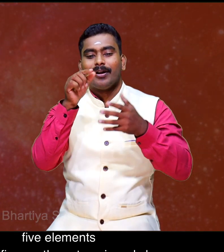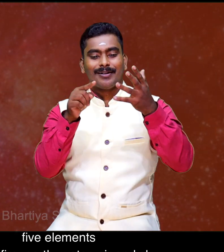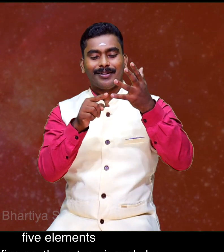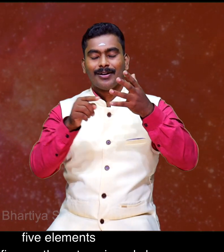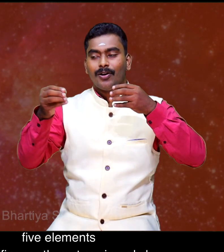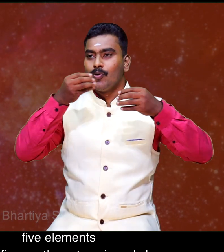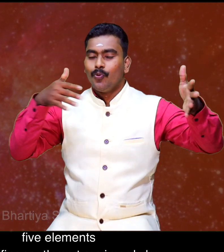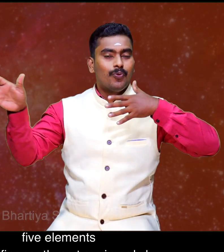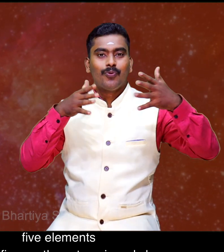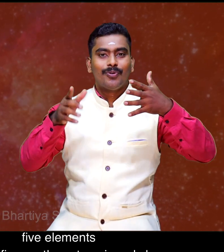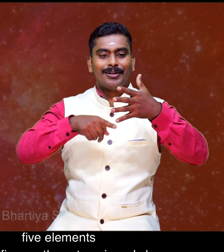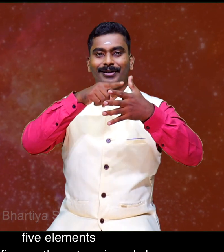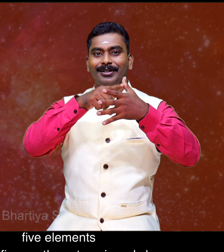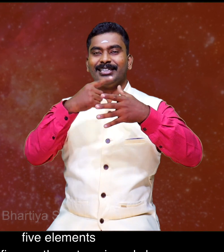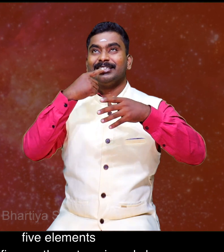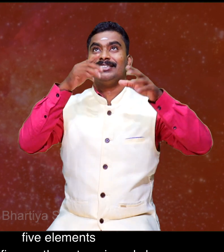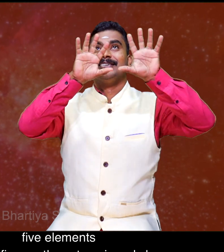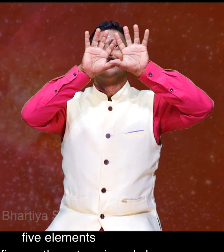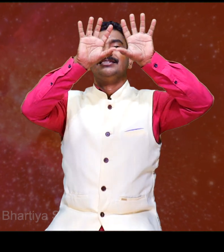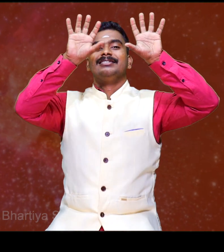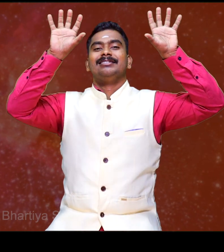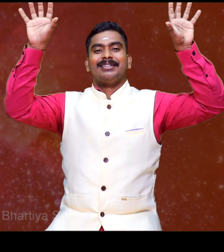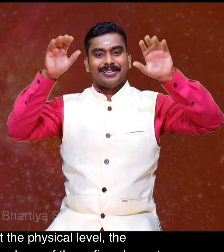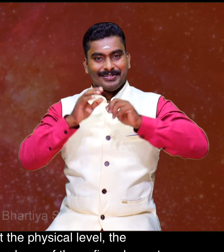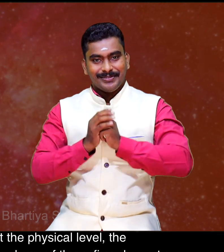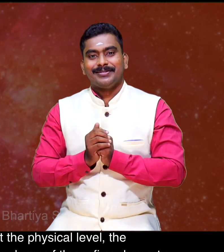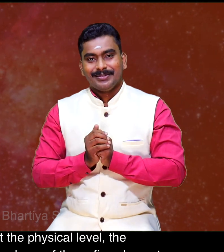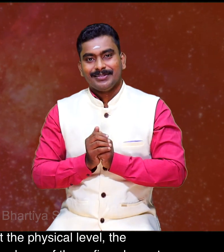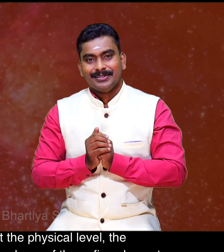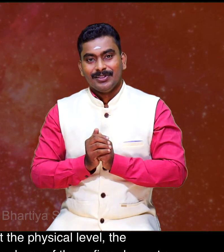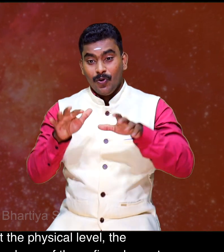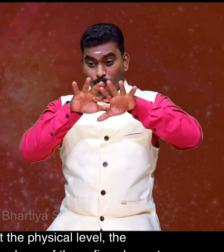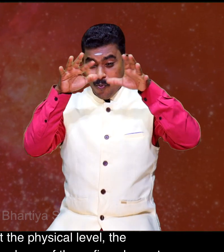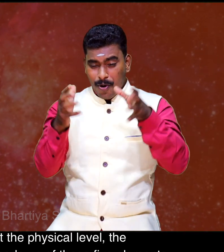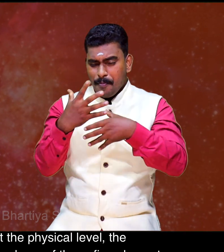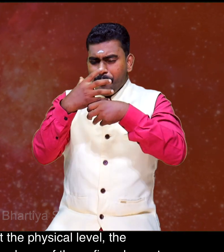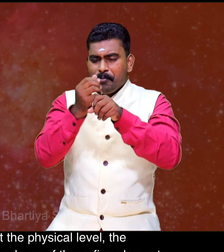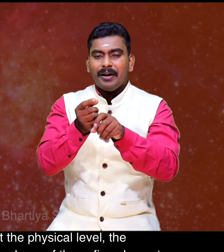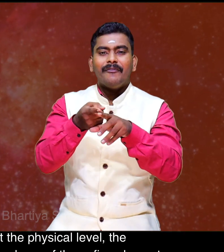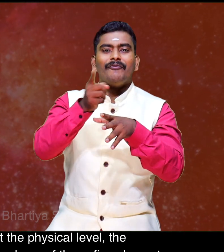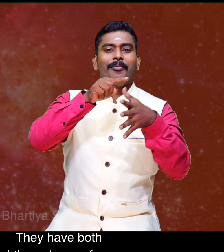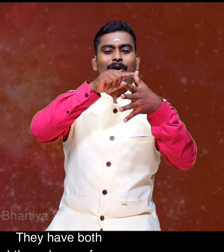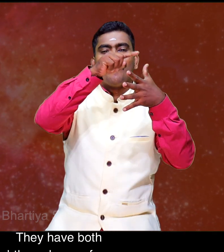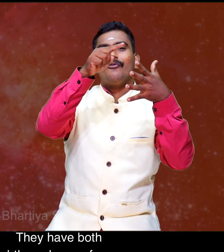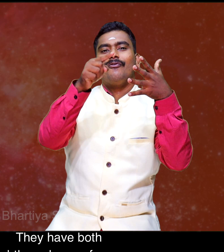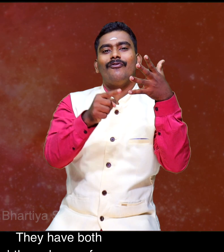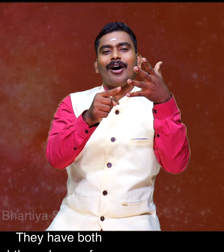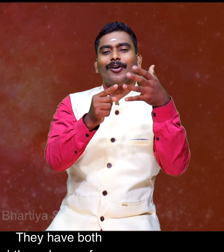water, air, and sky. At the physical level, the world is made up of these five